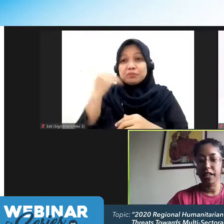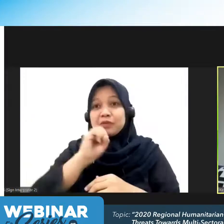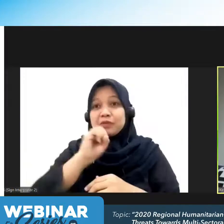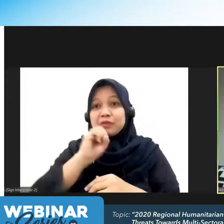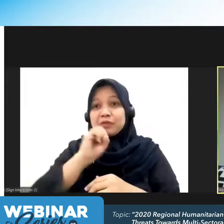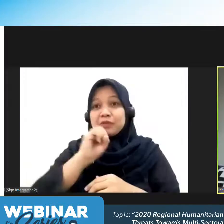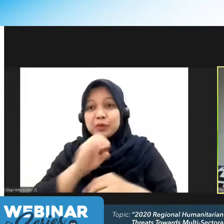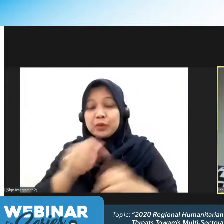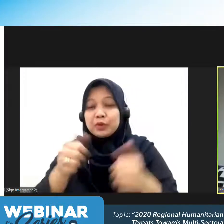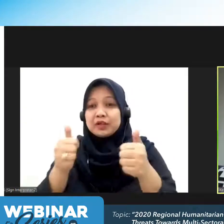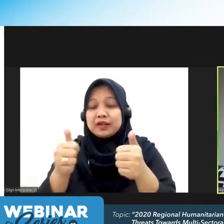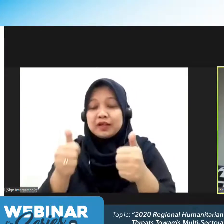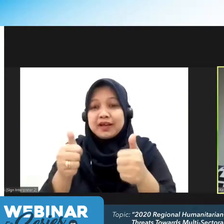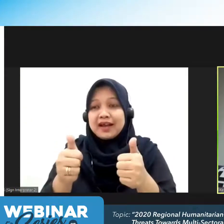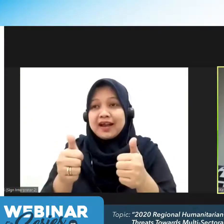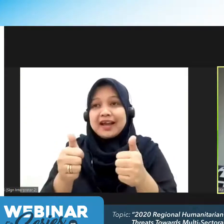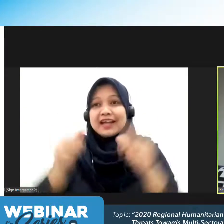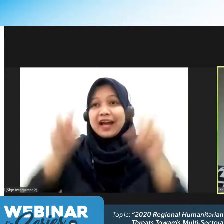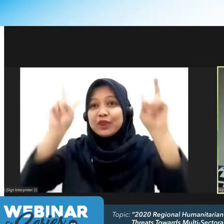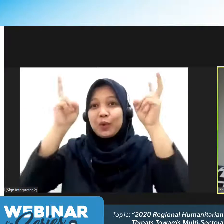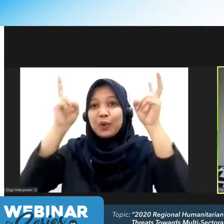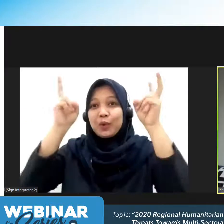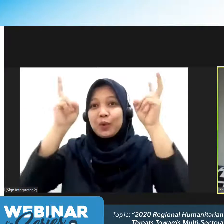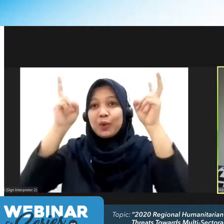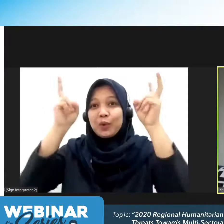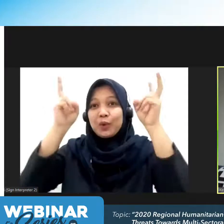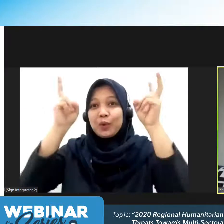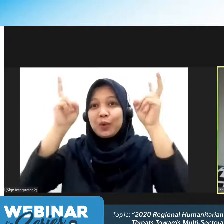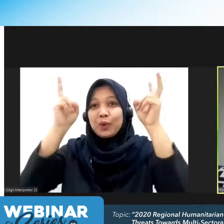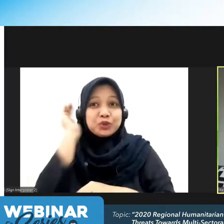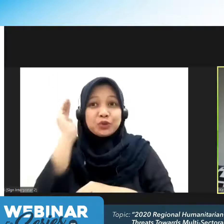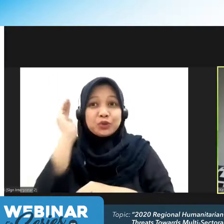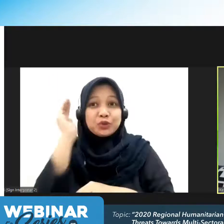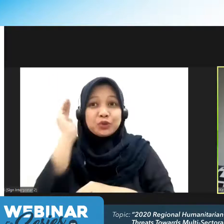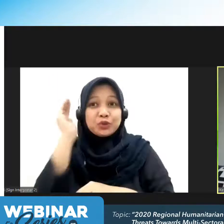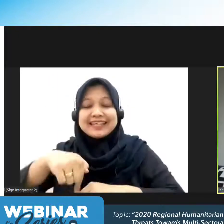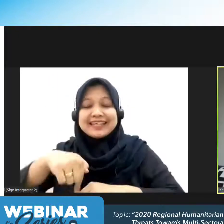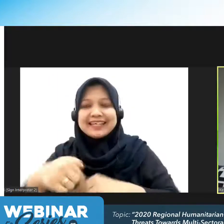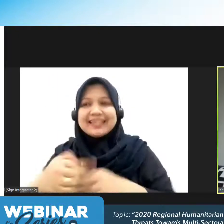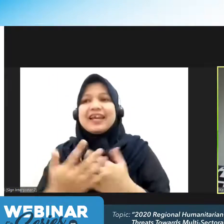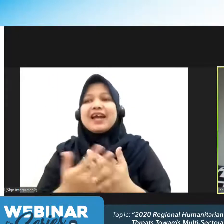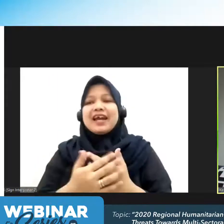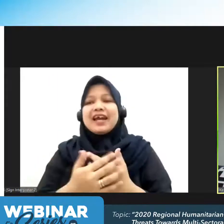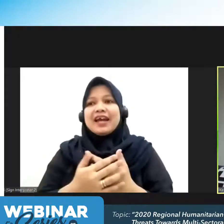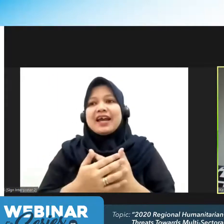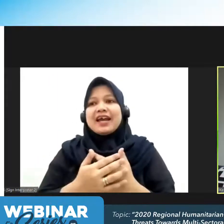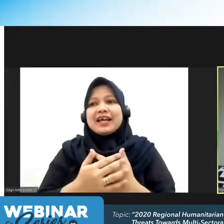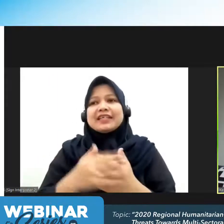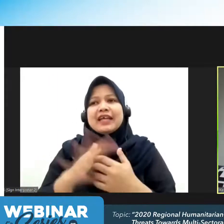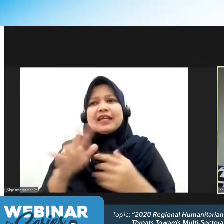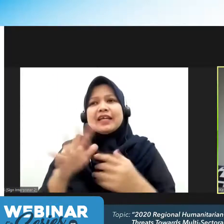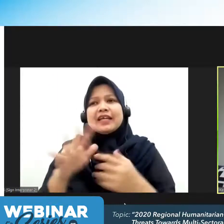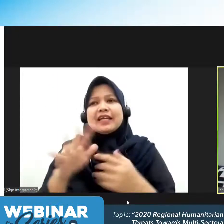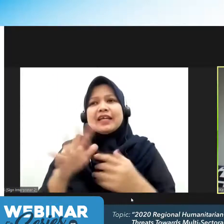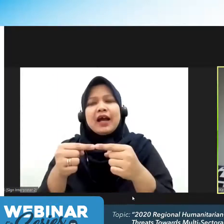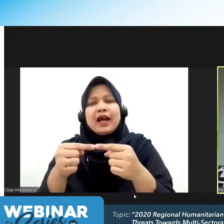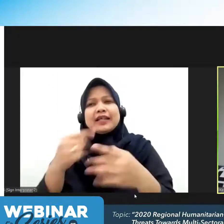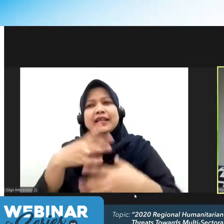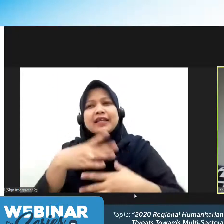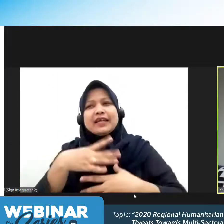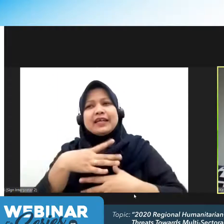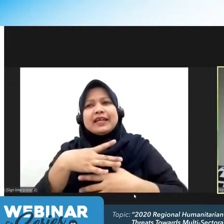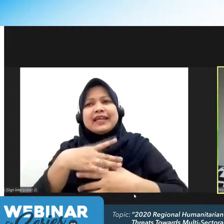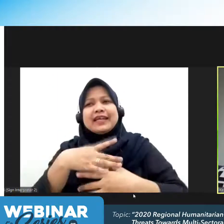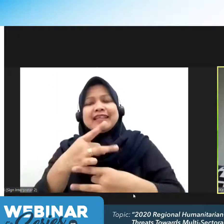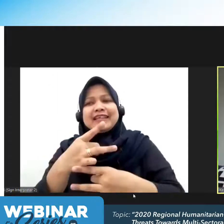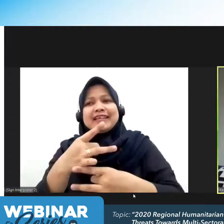of the topic and issues that we're dealing with today. As I said, we have a really diverse and interesting panel with us today. And so I